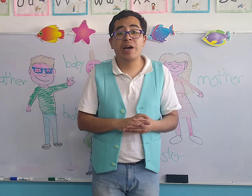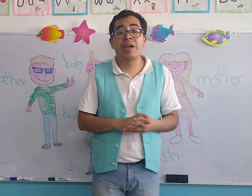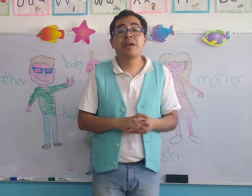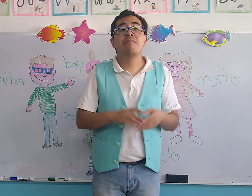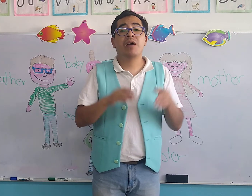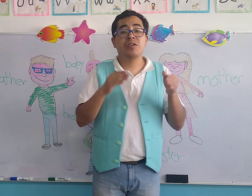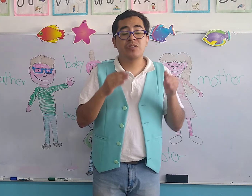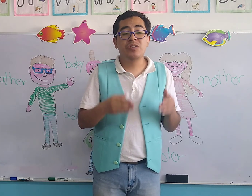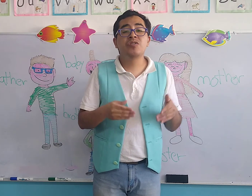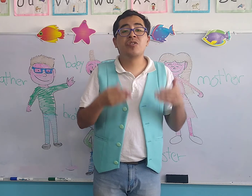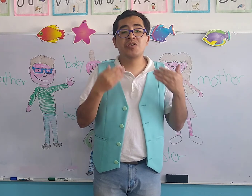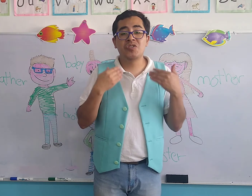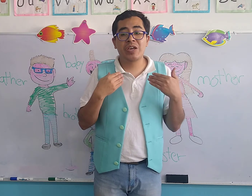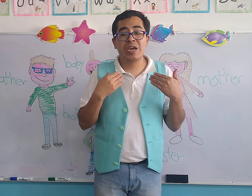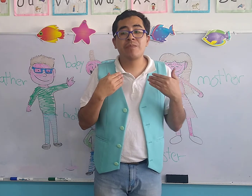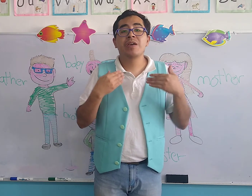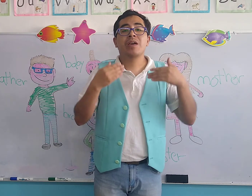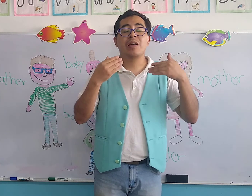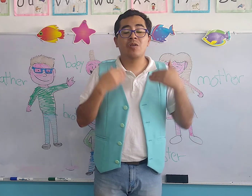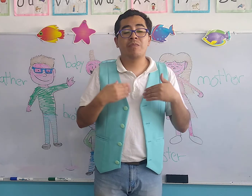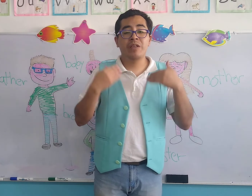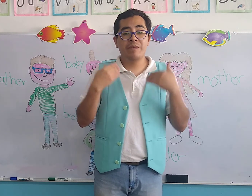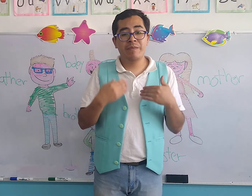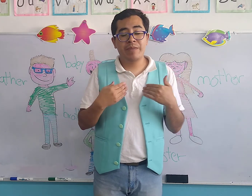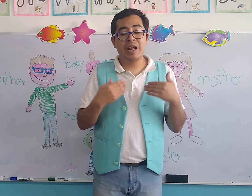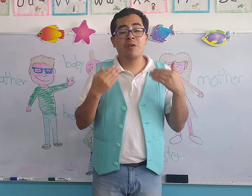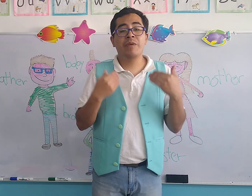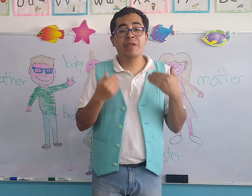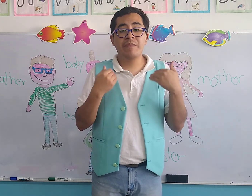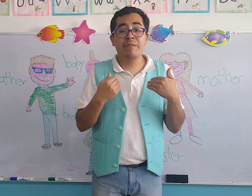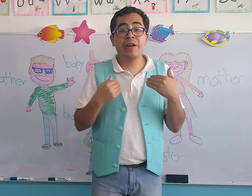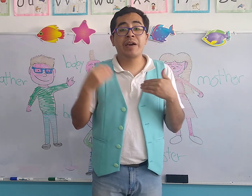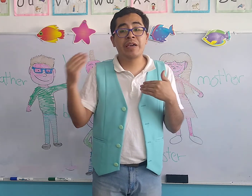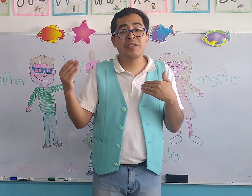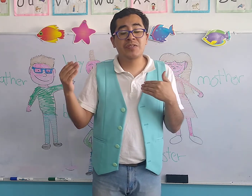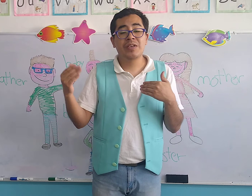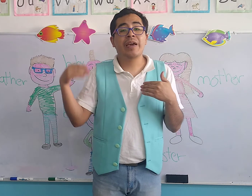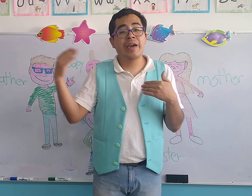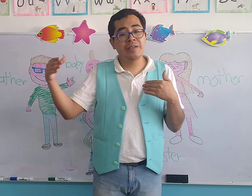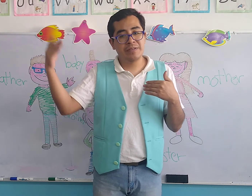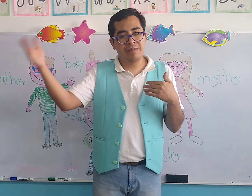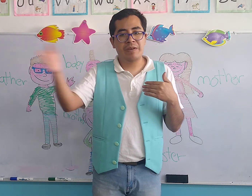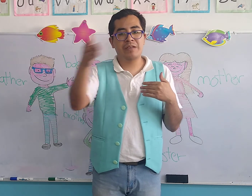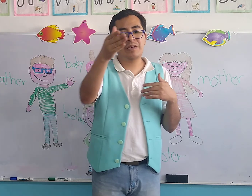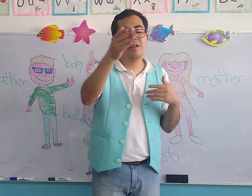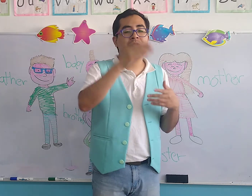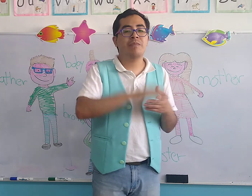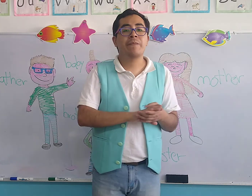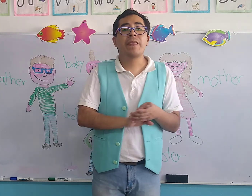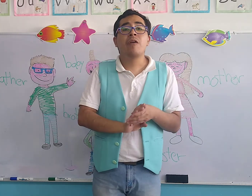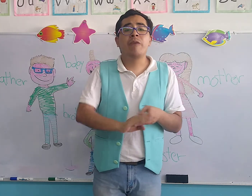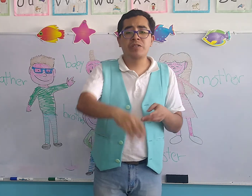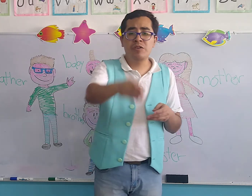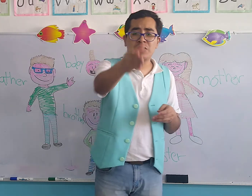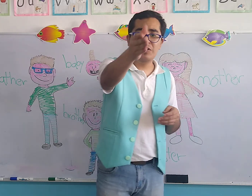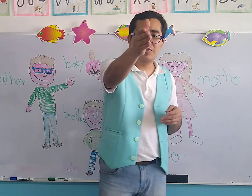reply, my sister's name, el nombre de mi hermana is, y me dicen el nombre. What's your